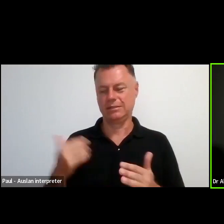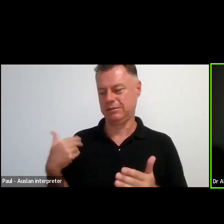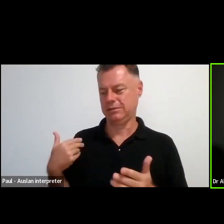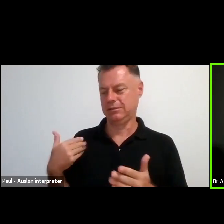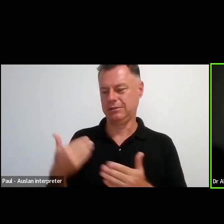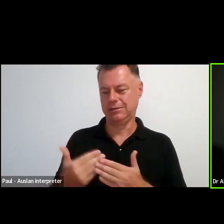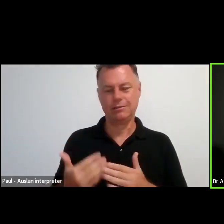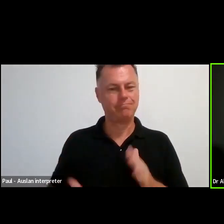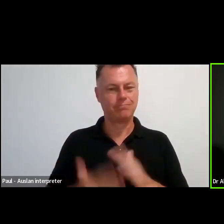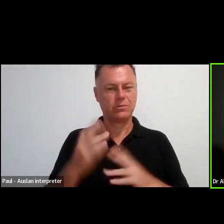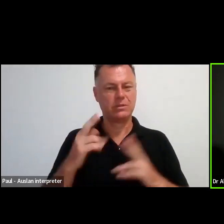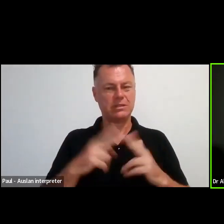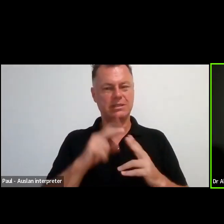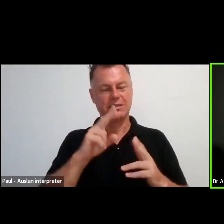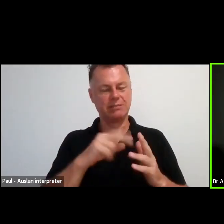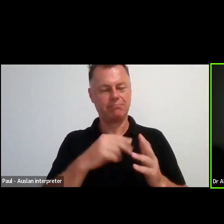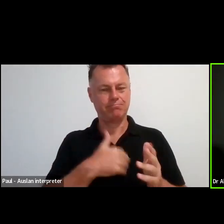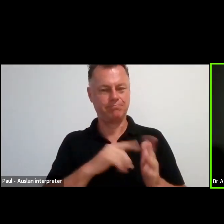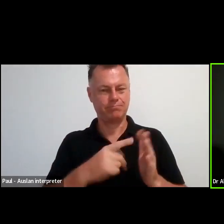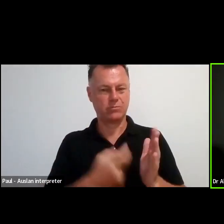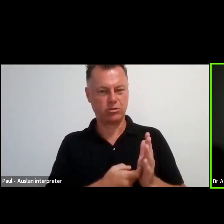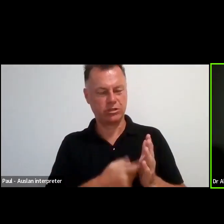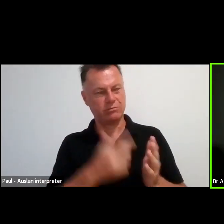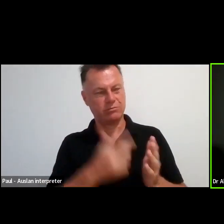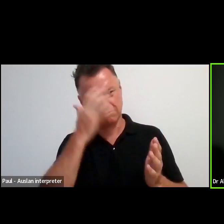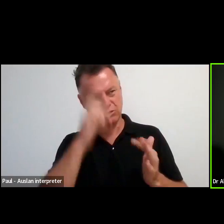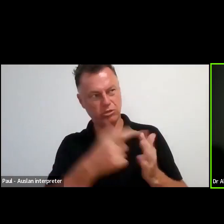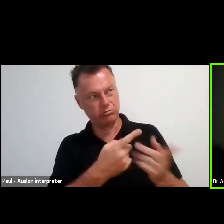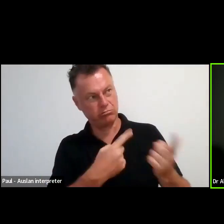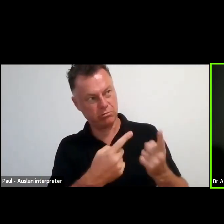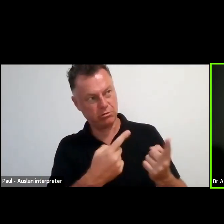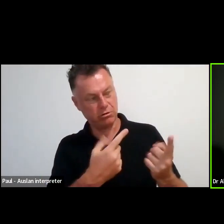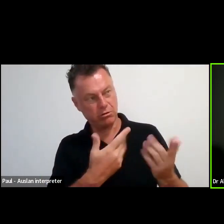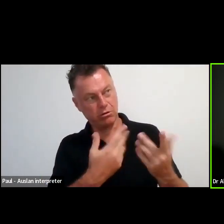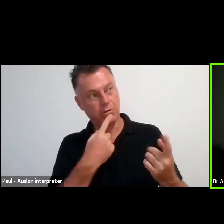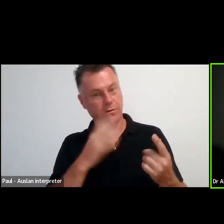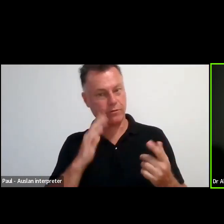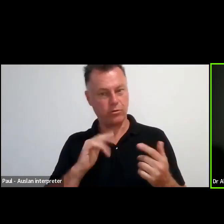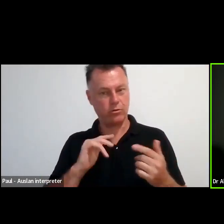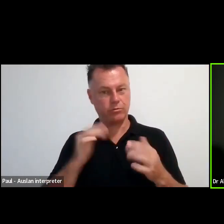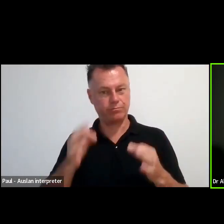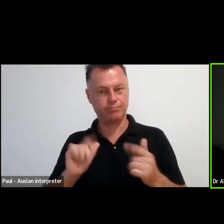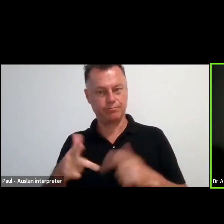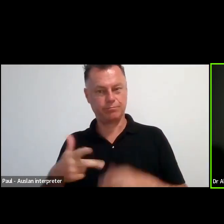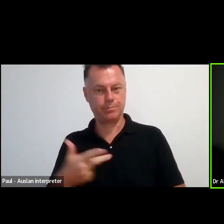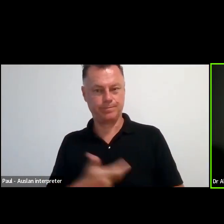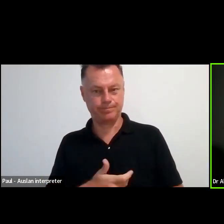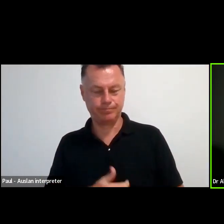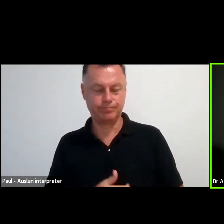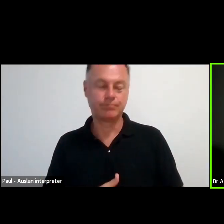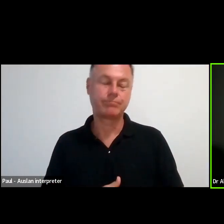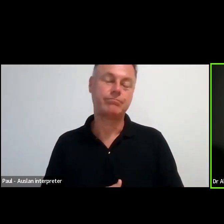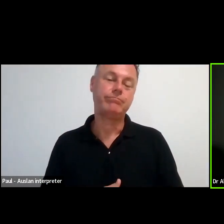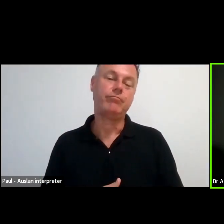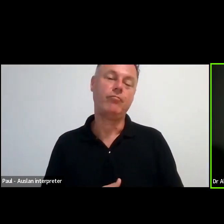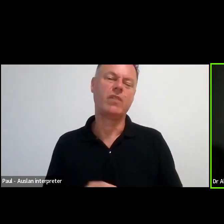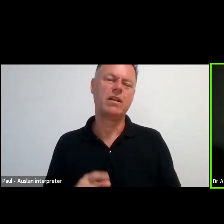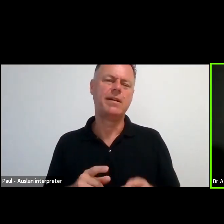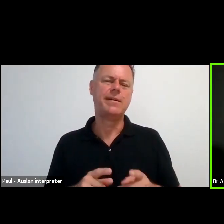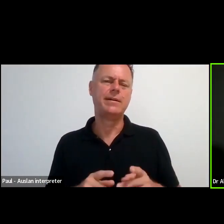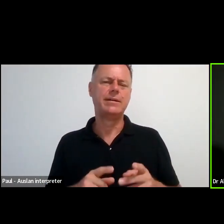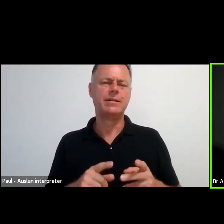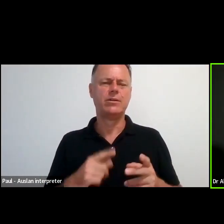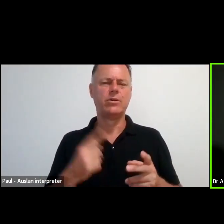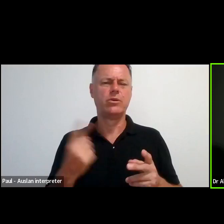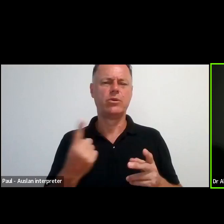the medical advice of their cardiologist or similar specialist before they get it done. And similarly, for the one with kids